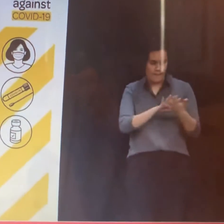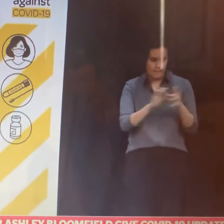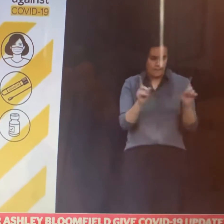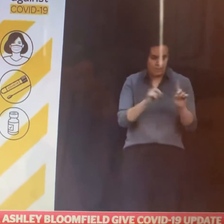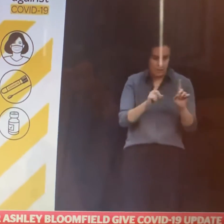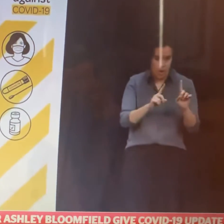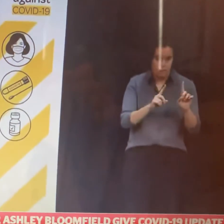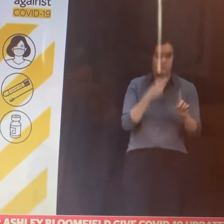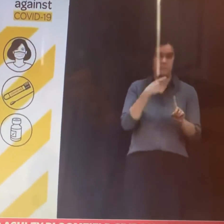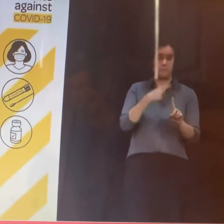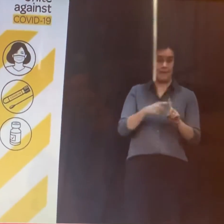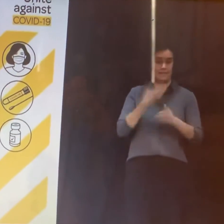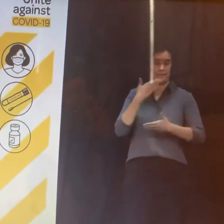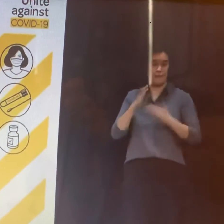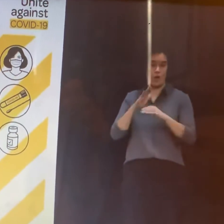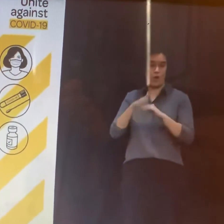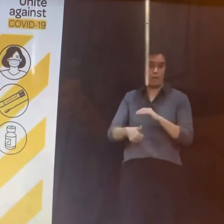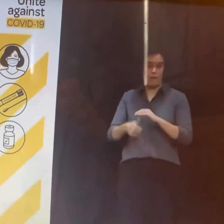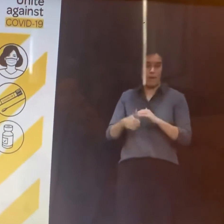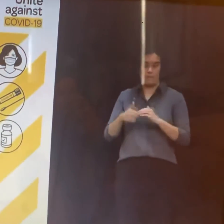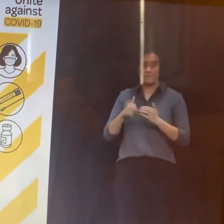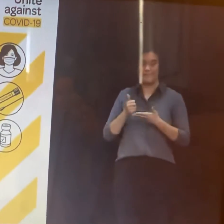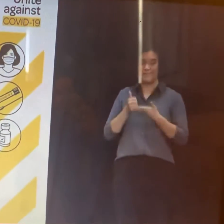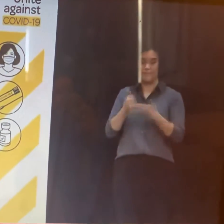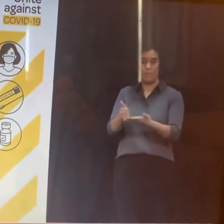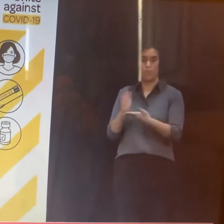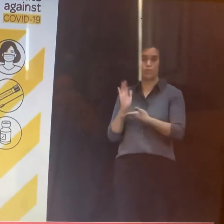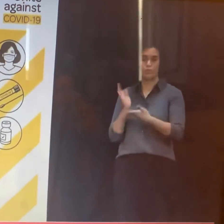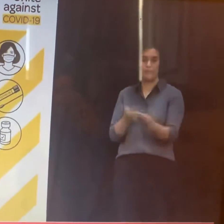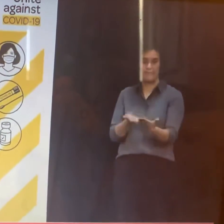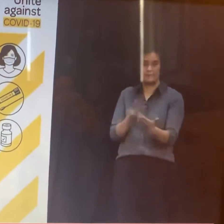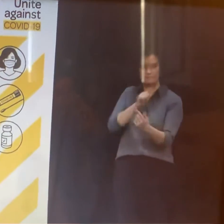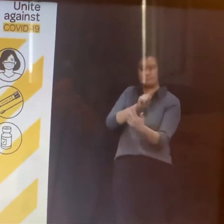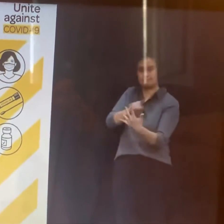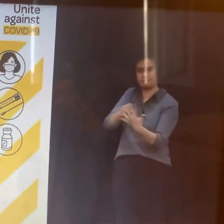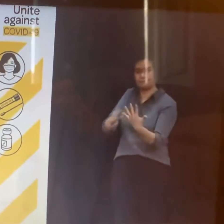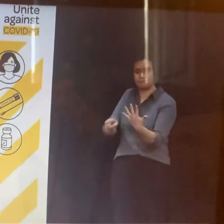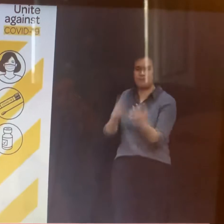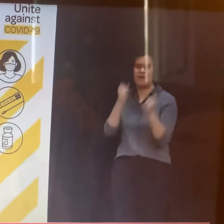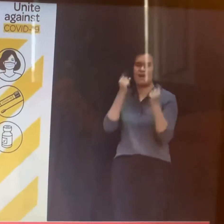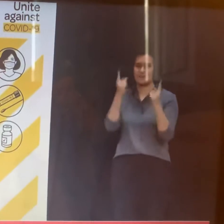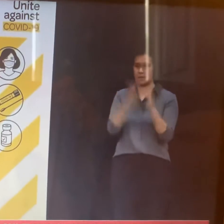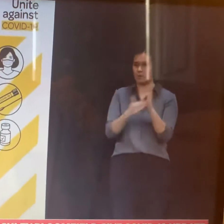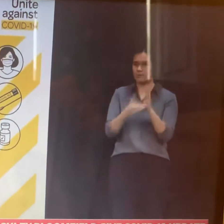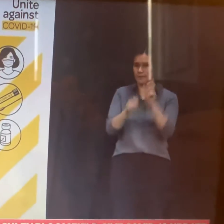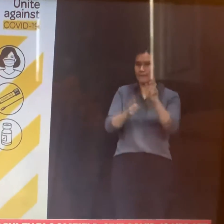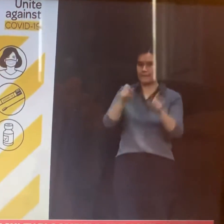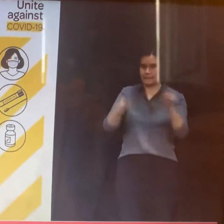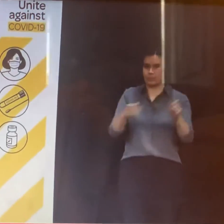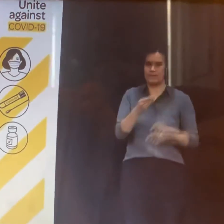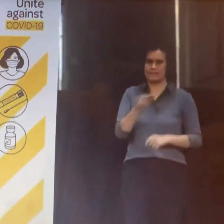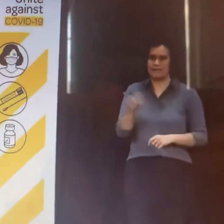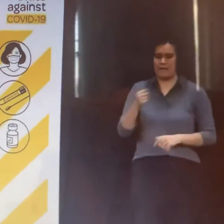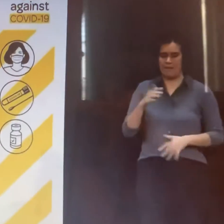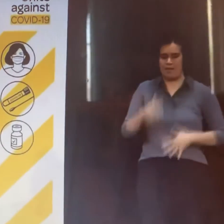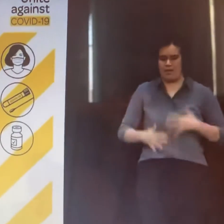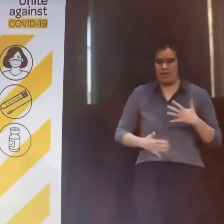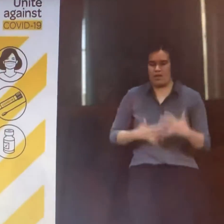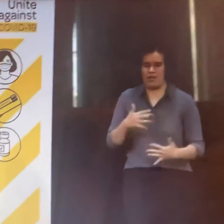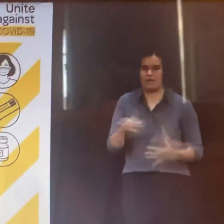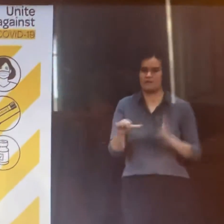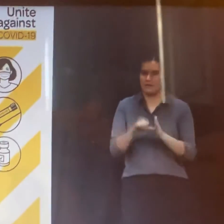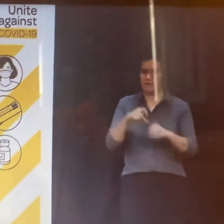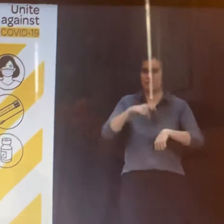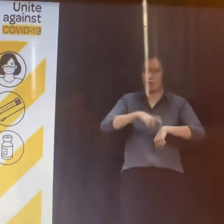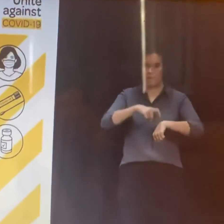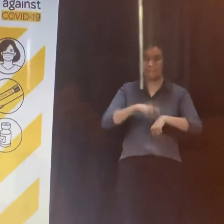touch on the support services available to New Zealanders who may be struggling while we're in lockdown. But first, I'll pass over